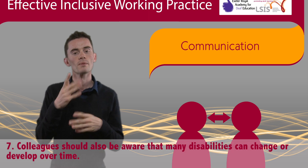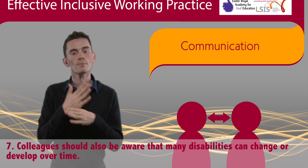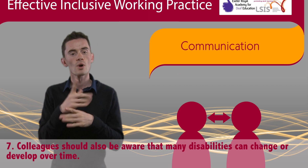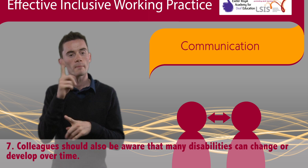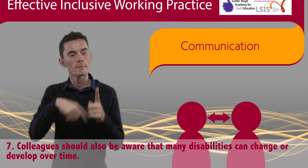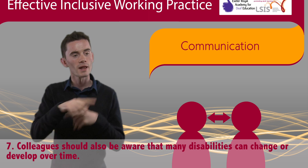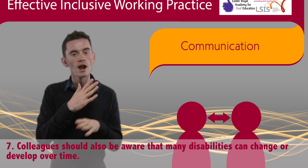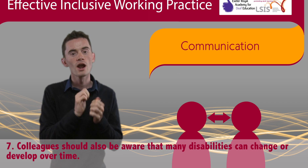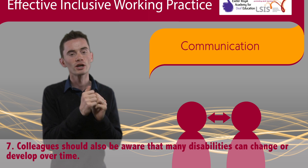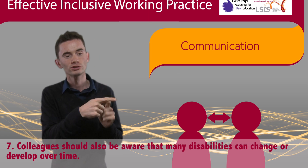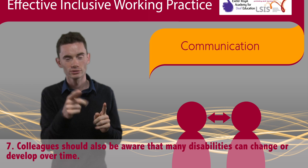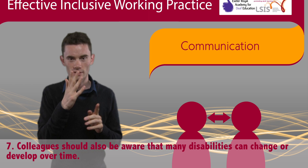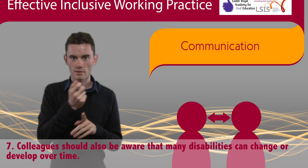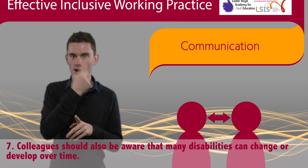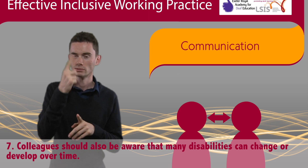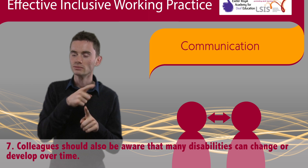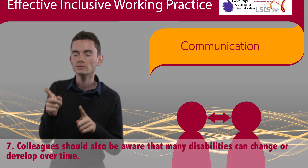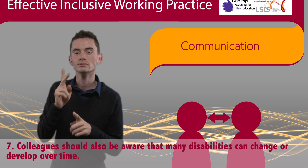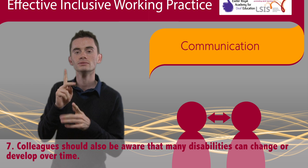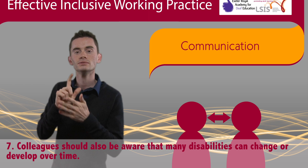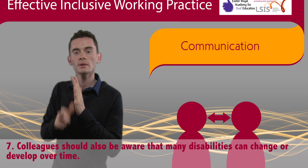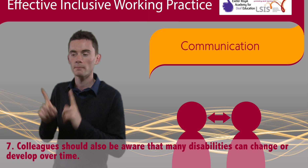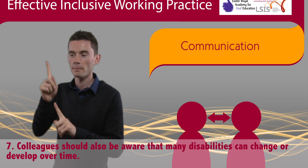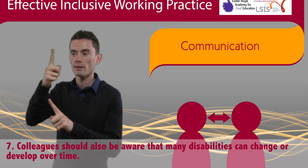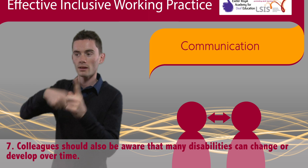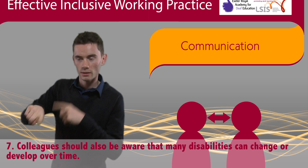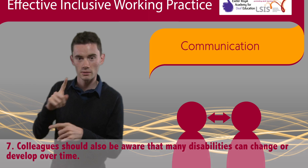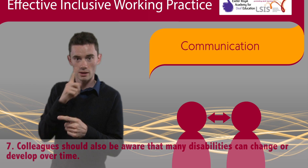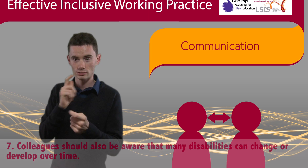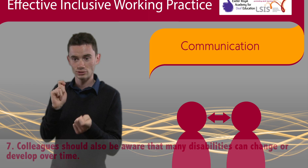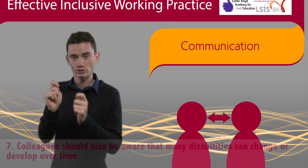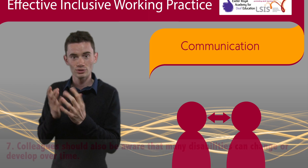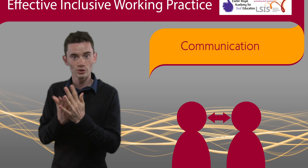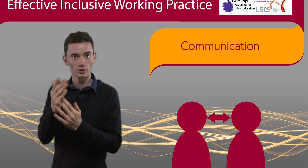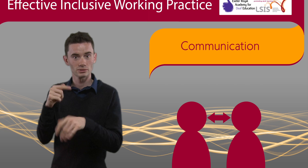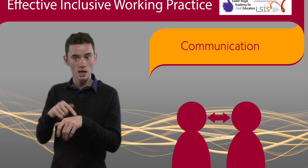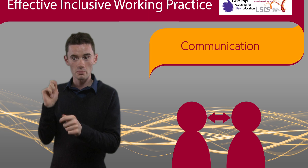Colleagues should be aware that many disabilities can change or develop over time.